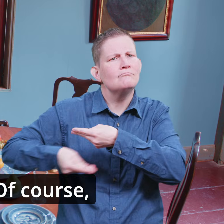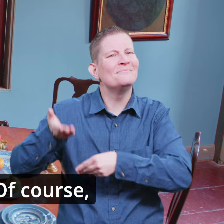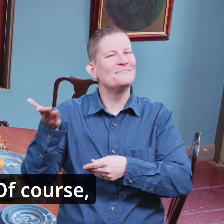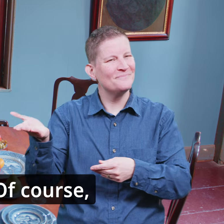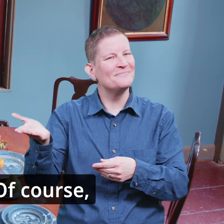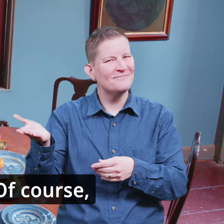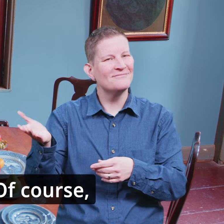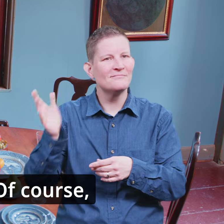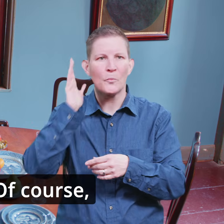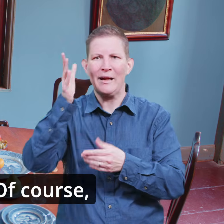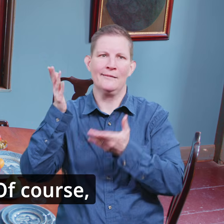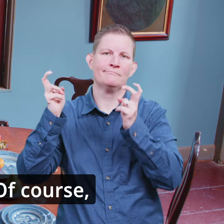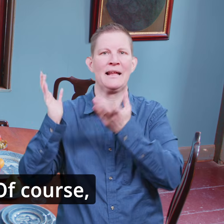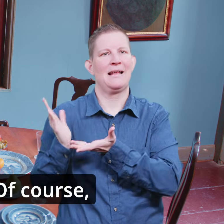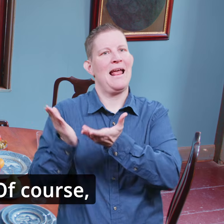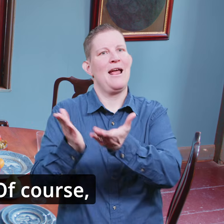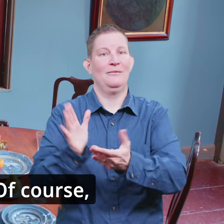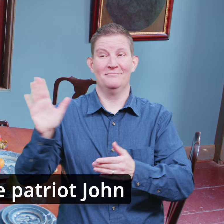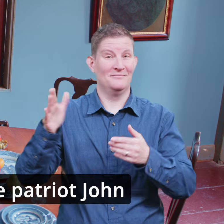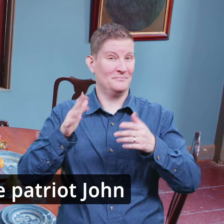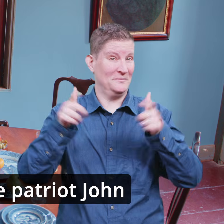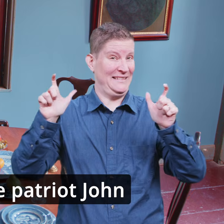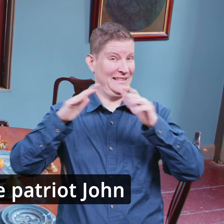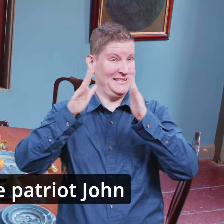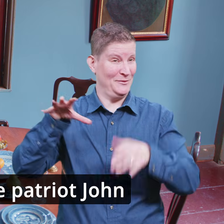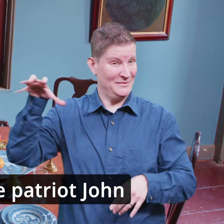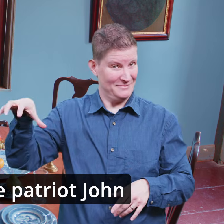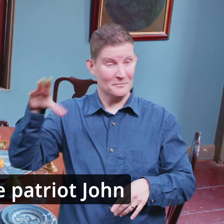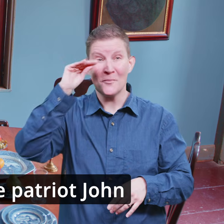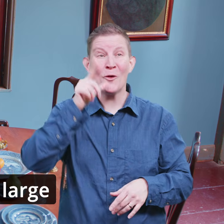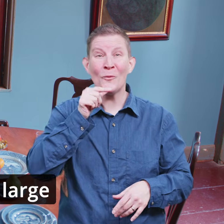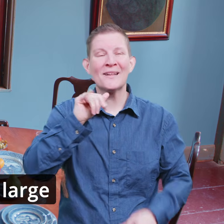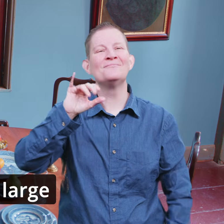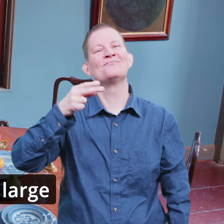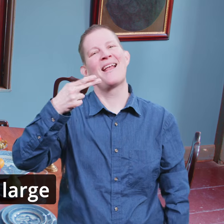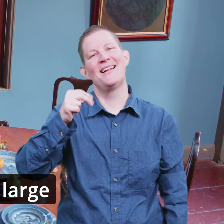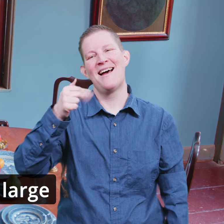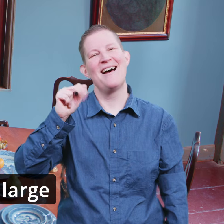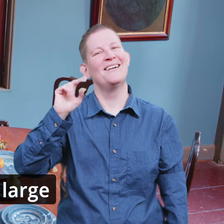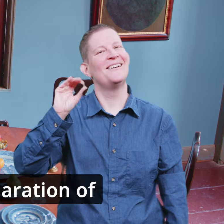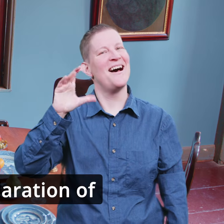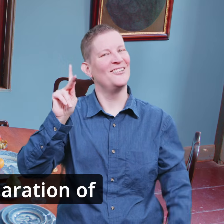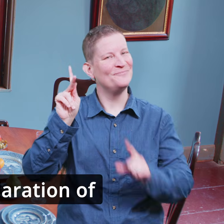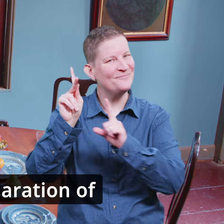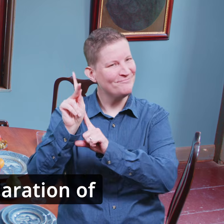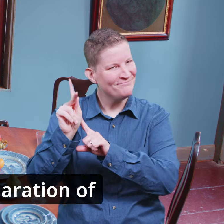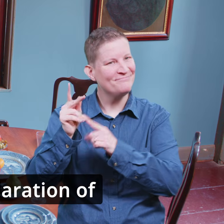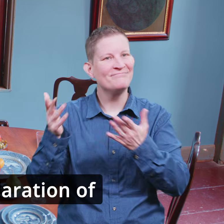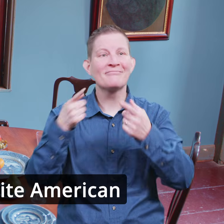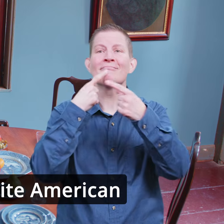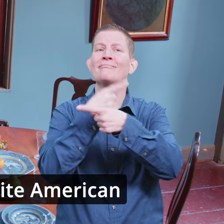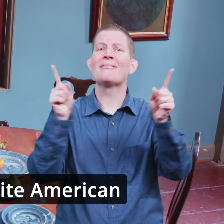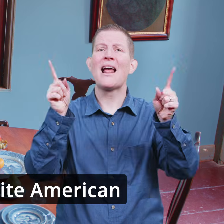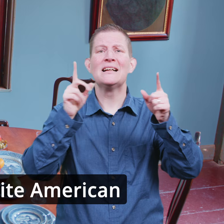Thomas's business. Of course, this lucky little boy is the patriot John Hancock, whose large signature on the